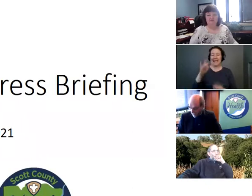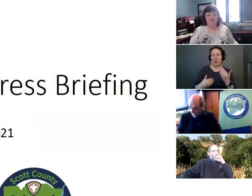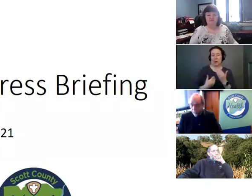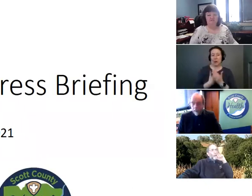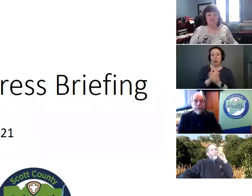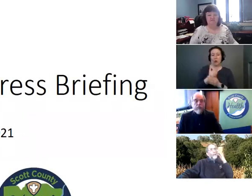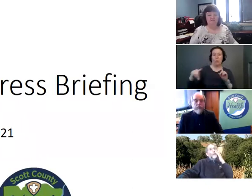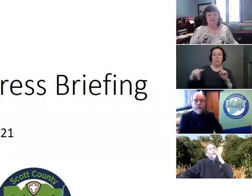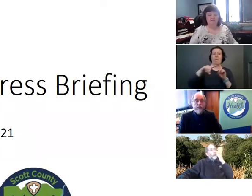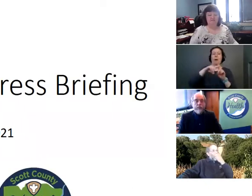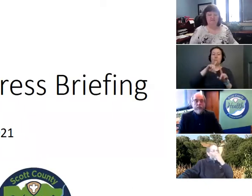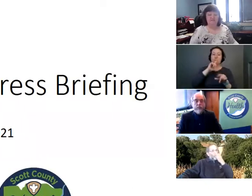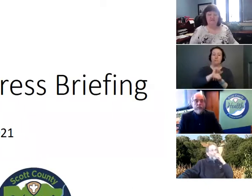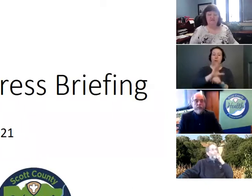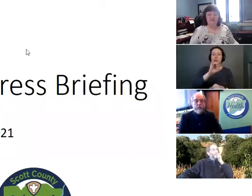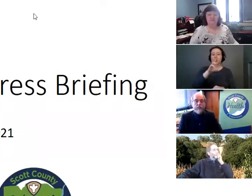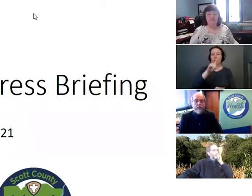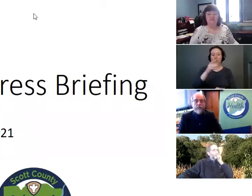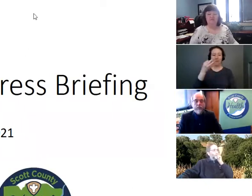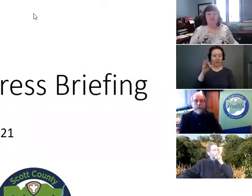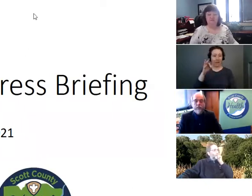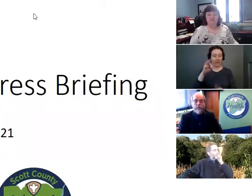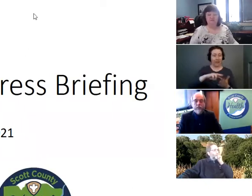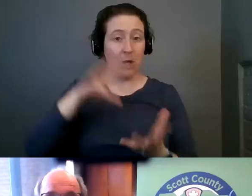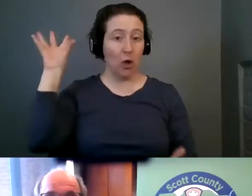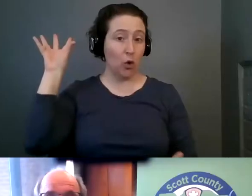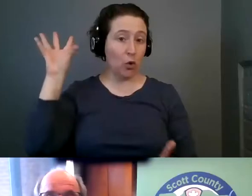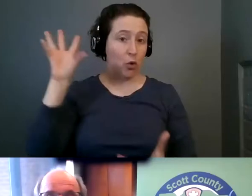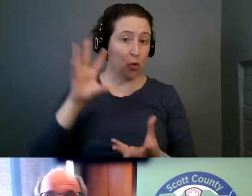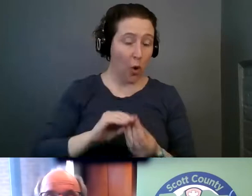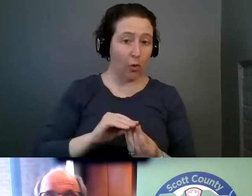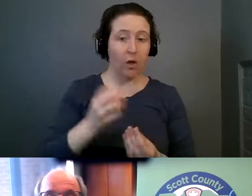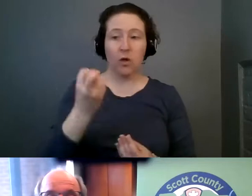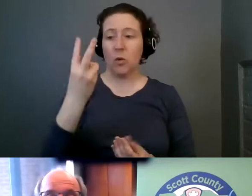cases of COVID-19, and that brings our total now to